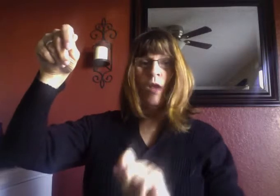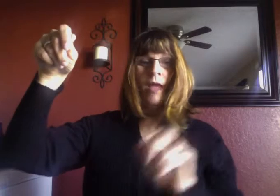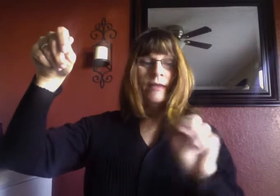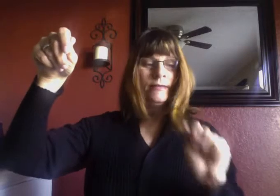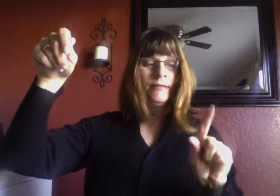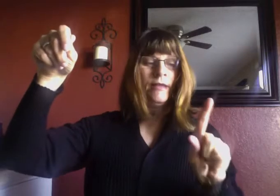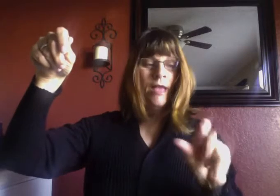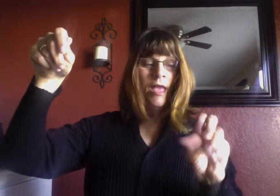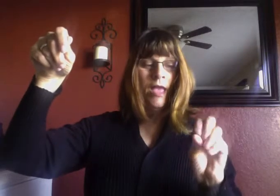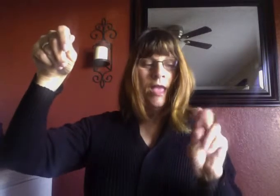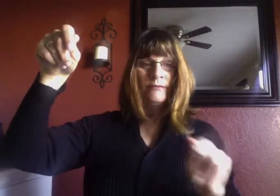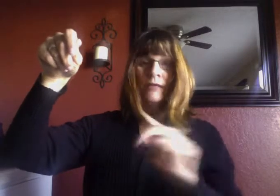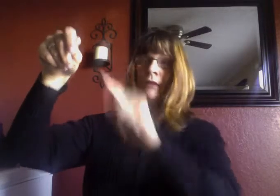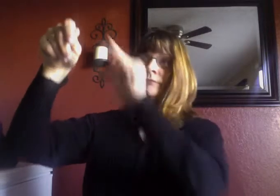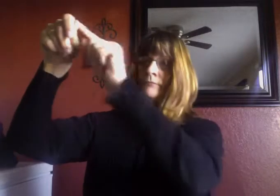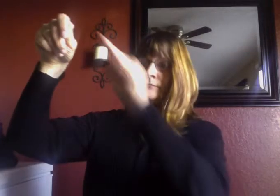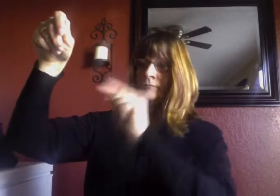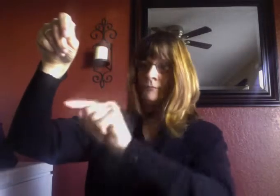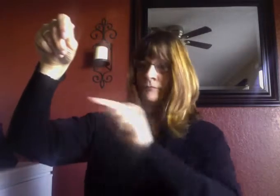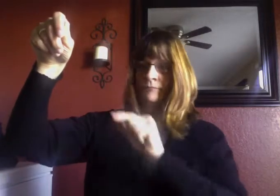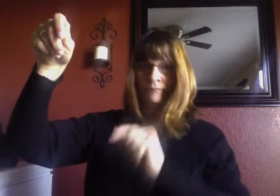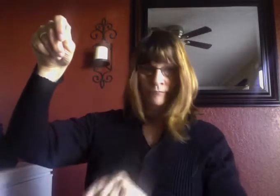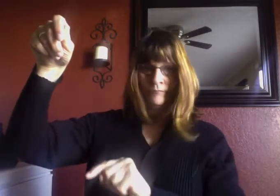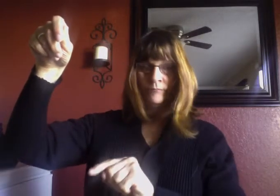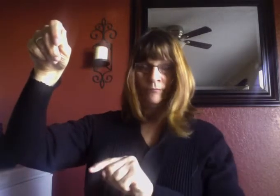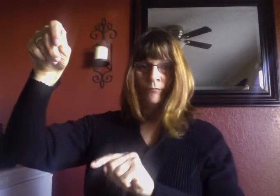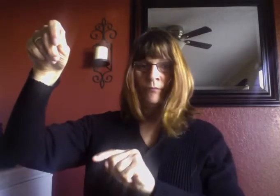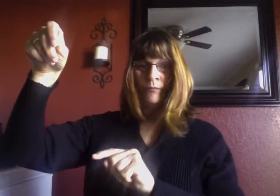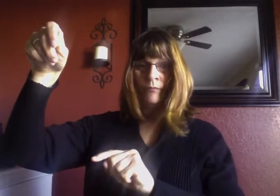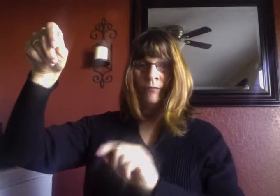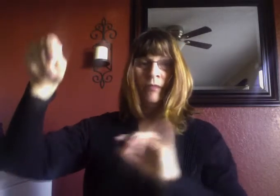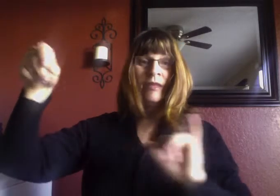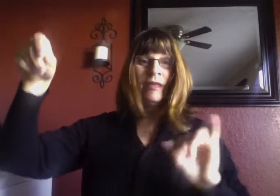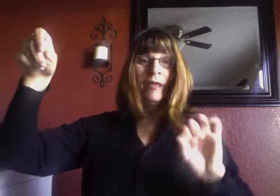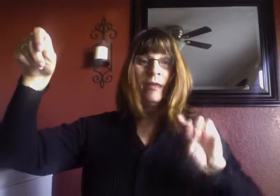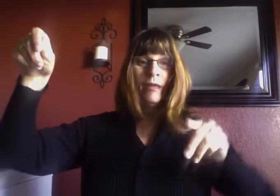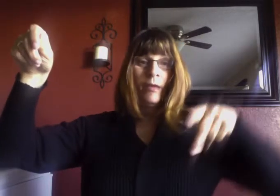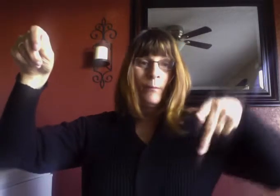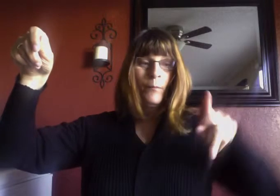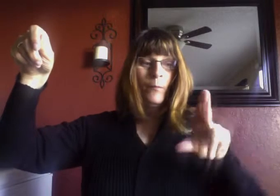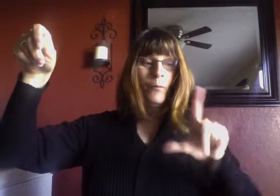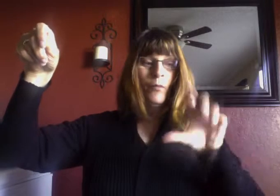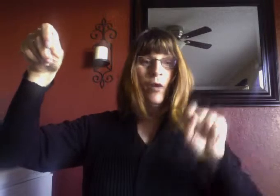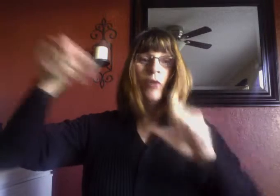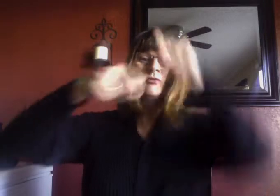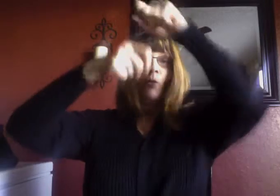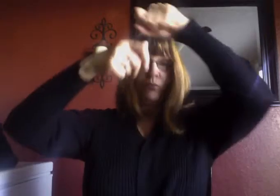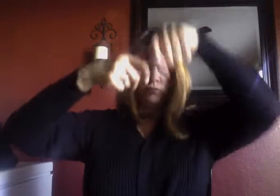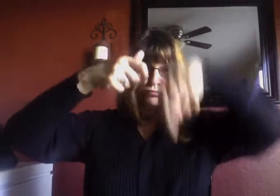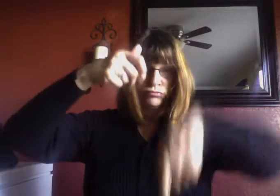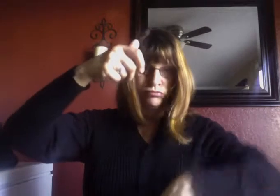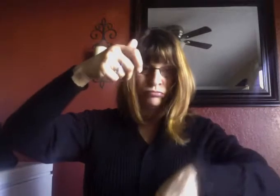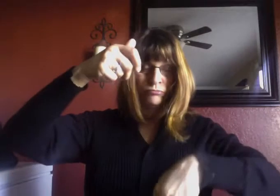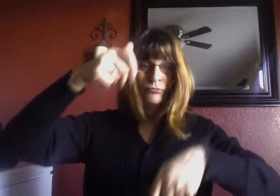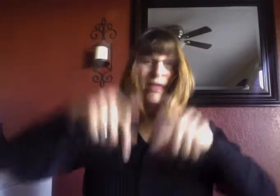That's the direction that an impulse flows. It cannot go backwards. Our whole nervous system would be messed up